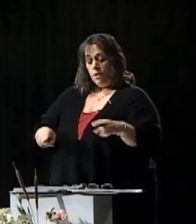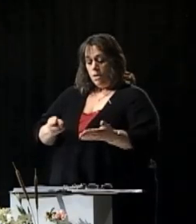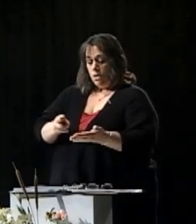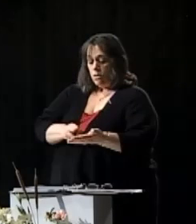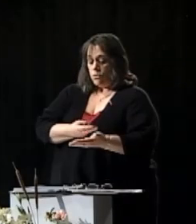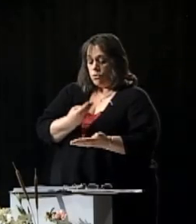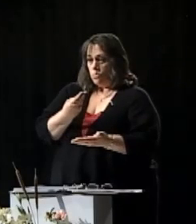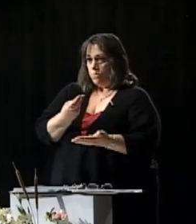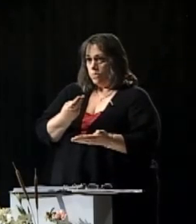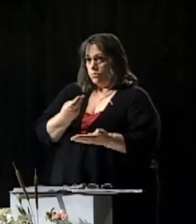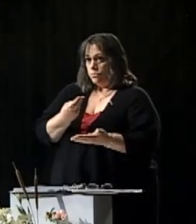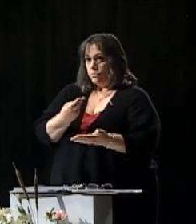soup,